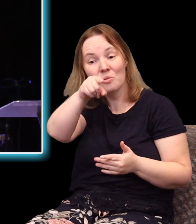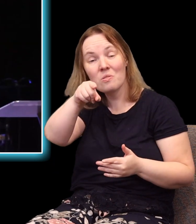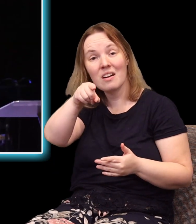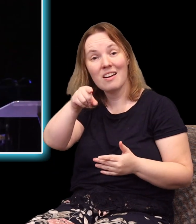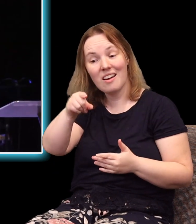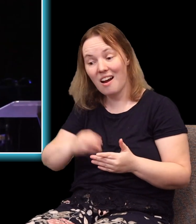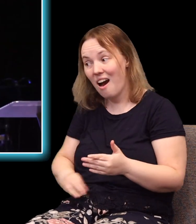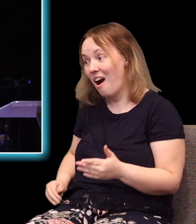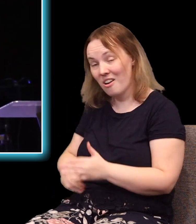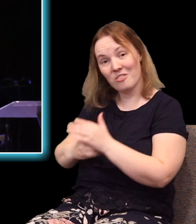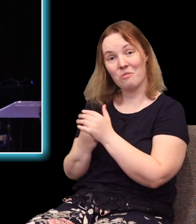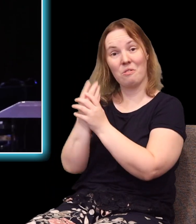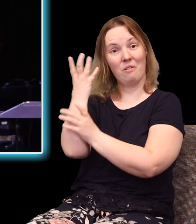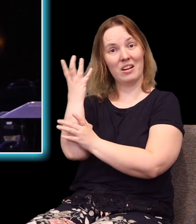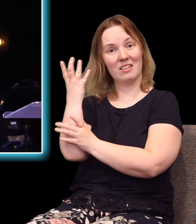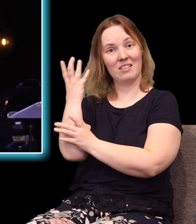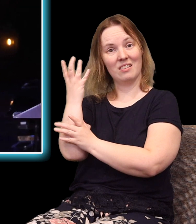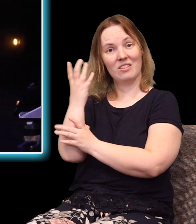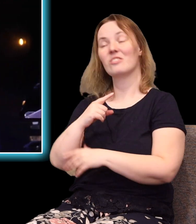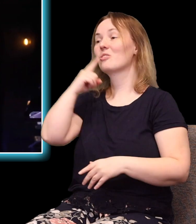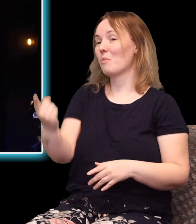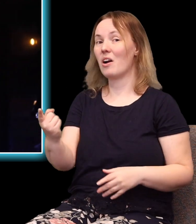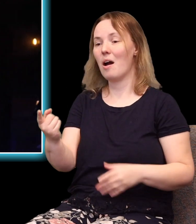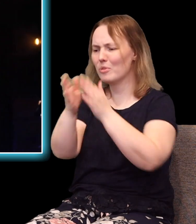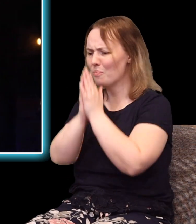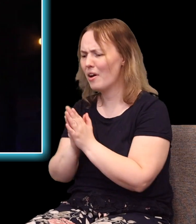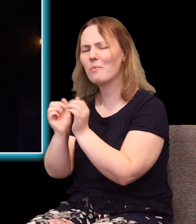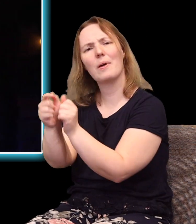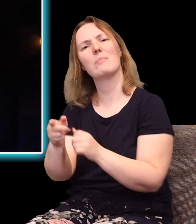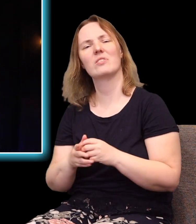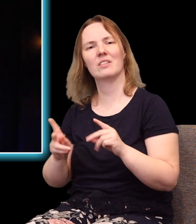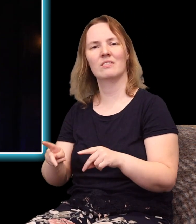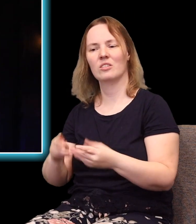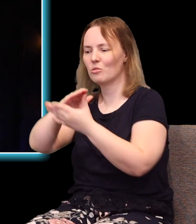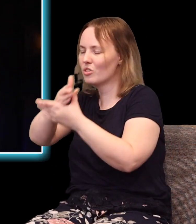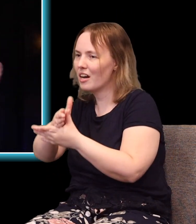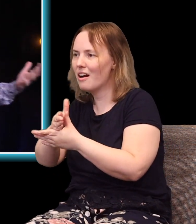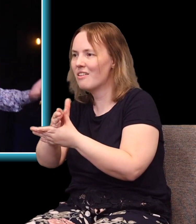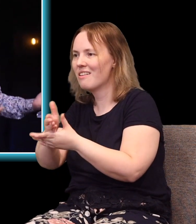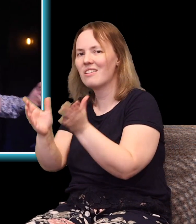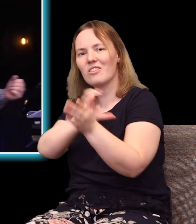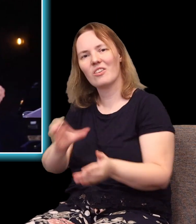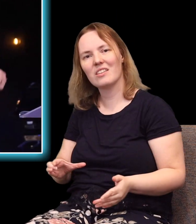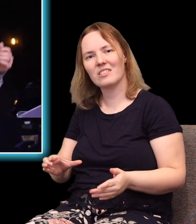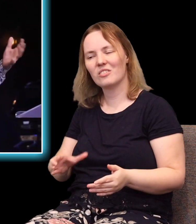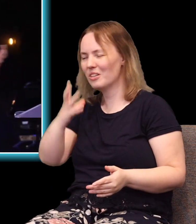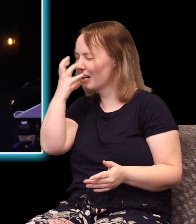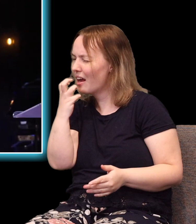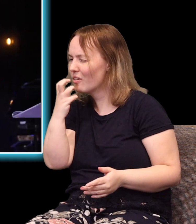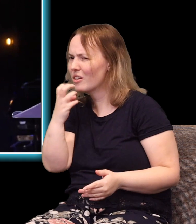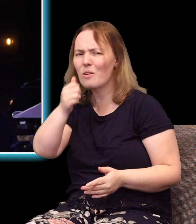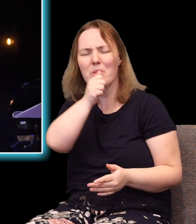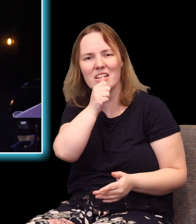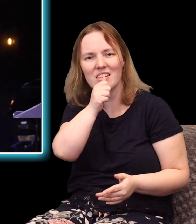responded differently. Or maybe you stepped out in faith this time rather than cowering. You spoke up, or you prayed with that person, or you shared Christ, or rather than get